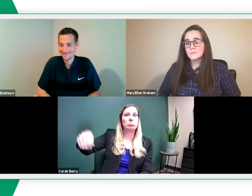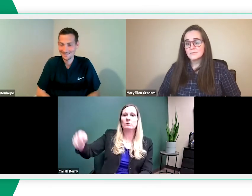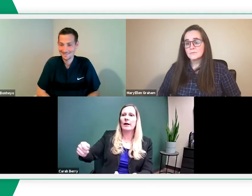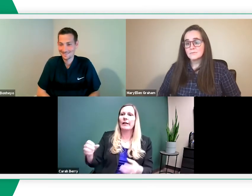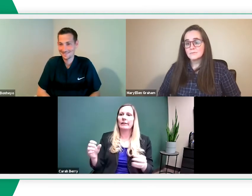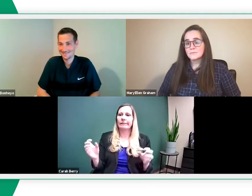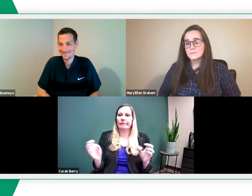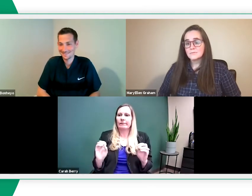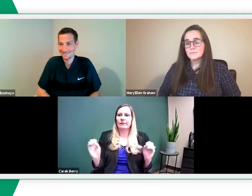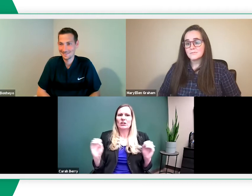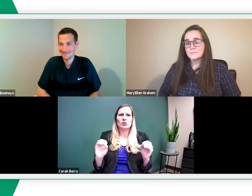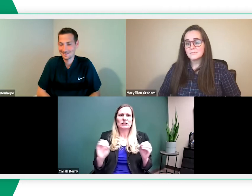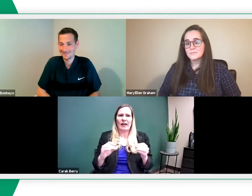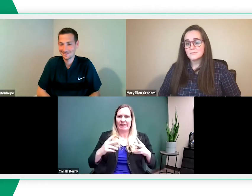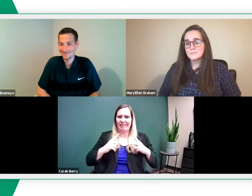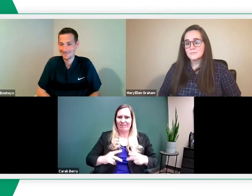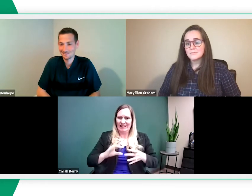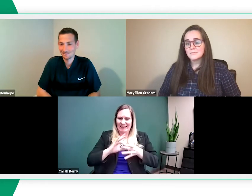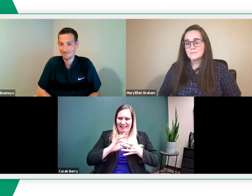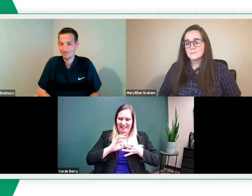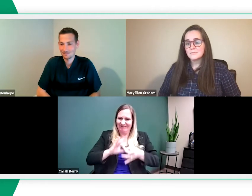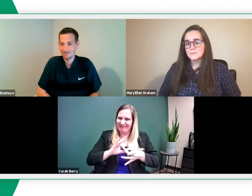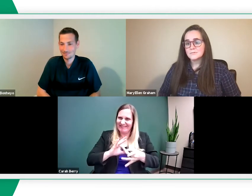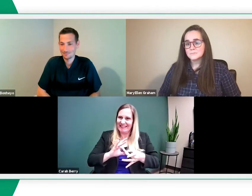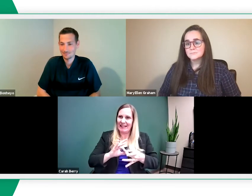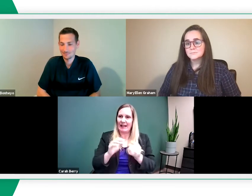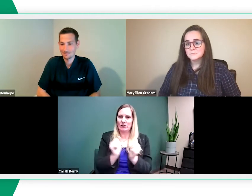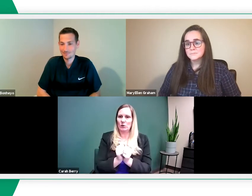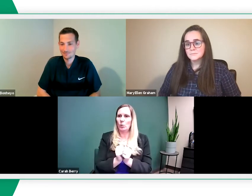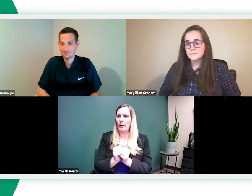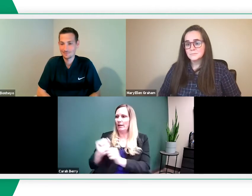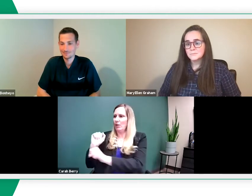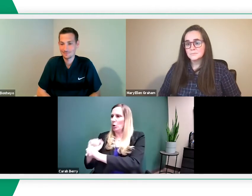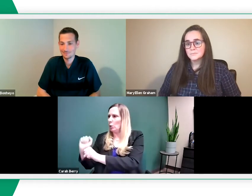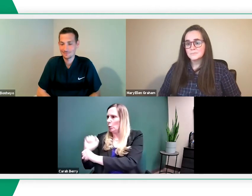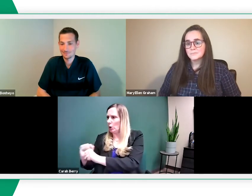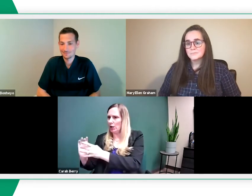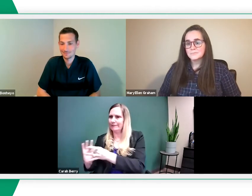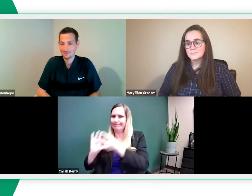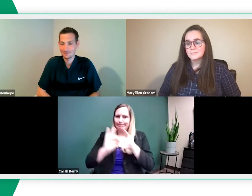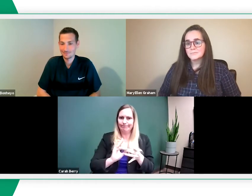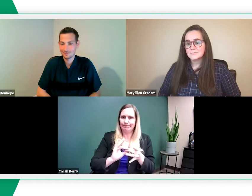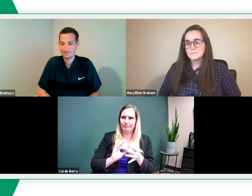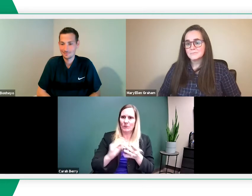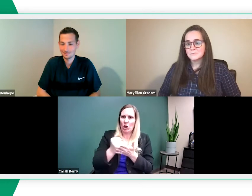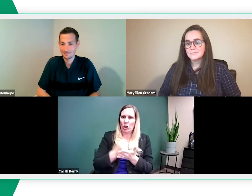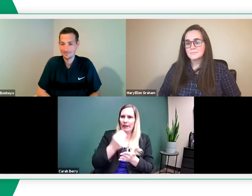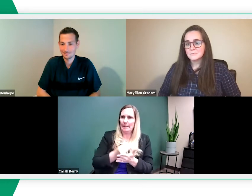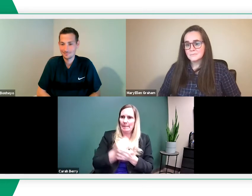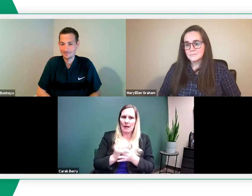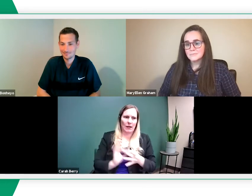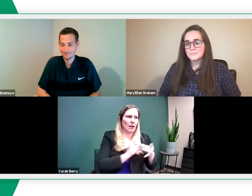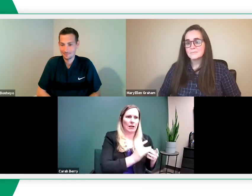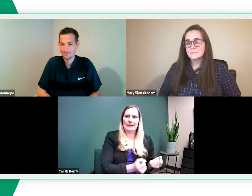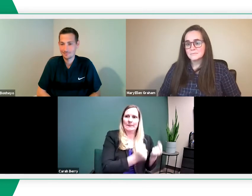credit card, and I just charge like everything else. And there's no like physical connection with